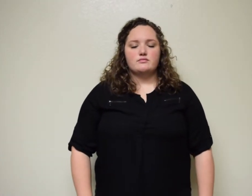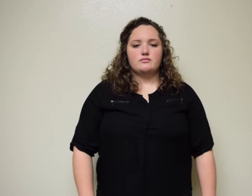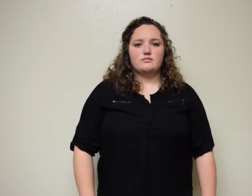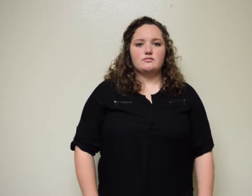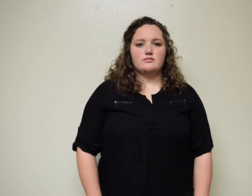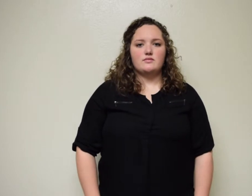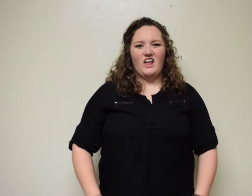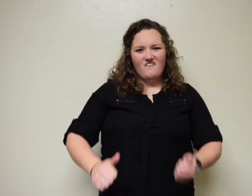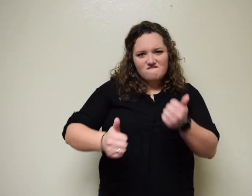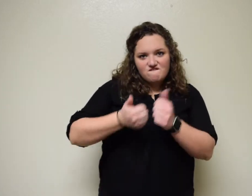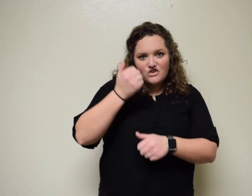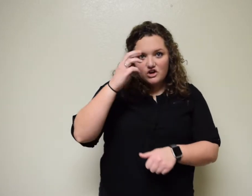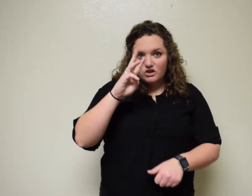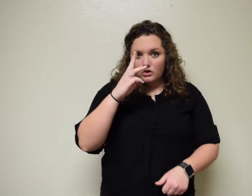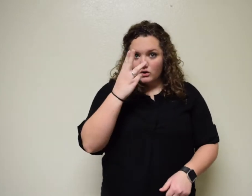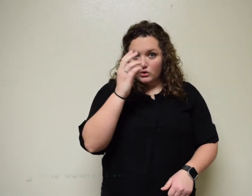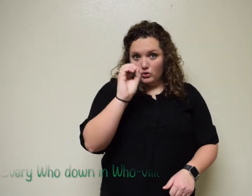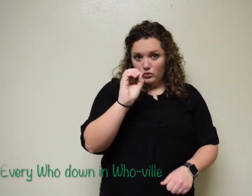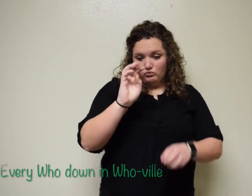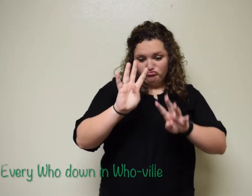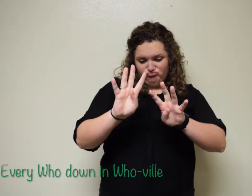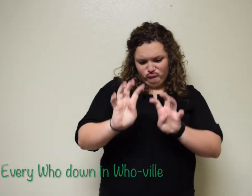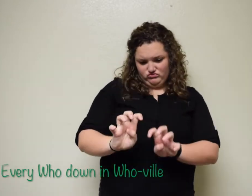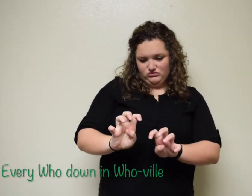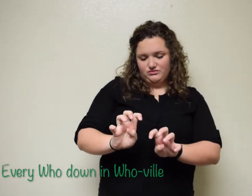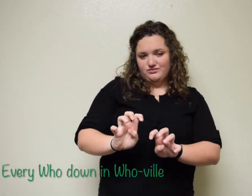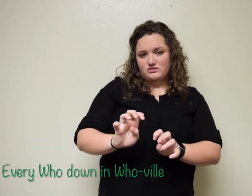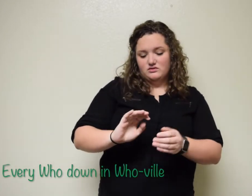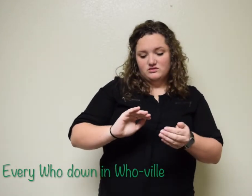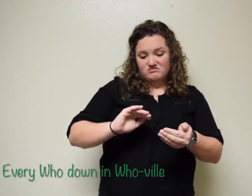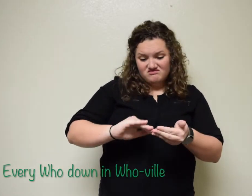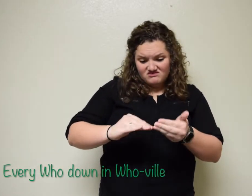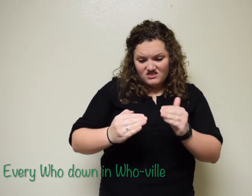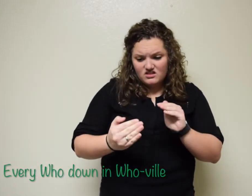Every Who down in Whoville liked Christmas a lot.